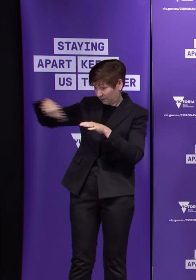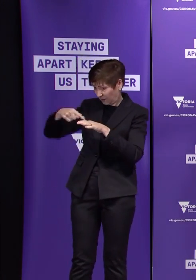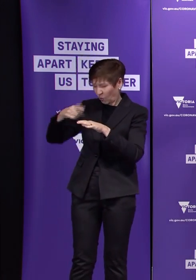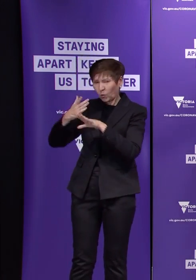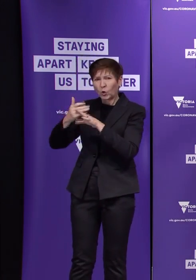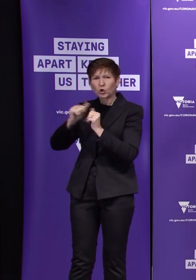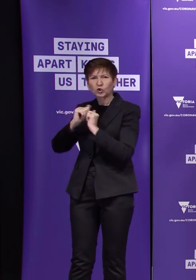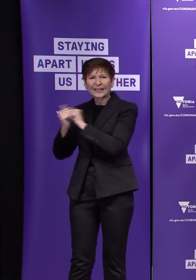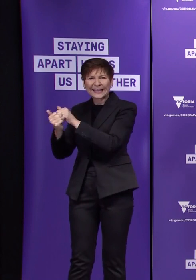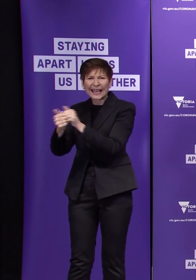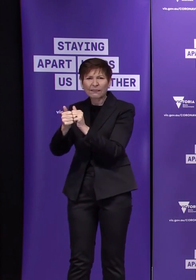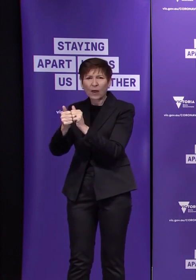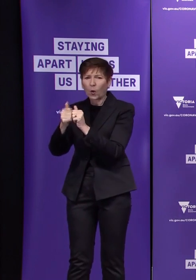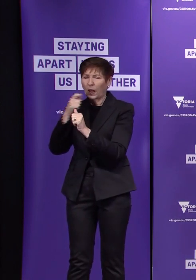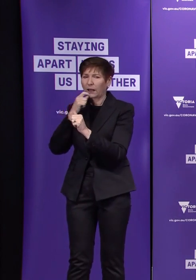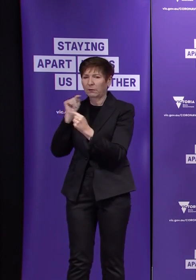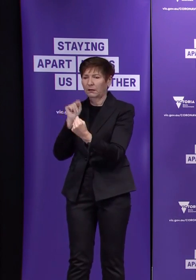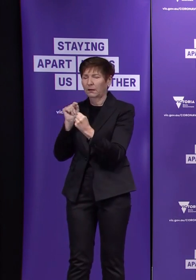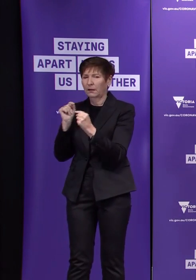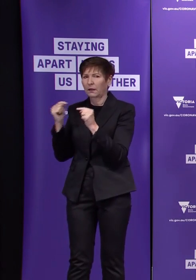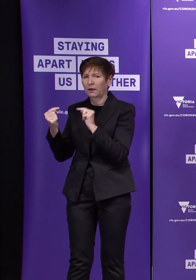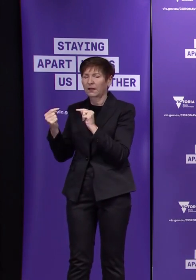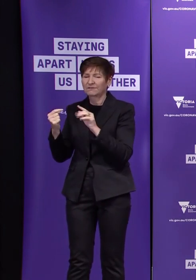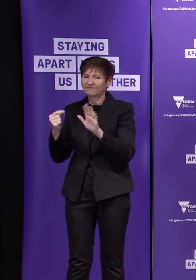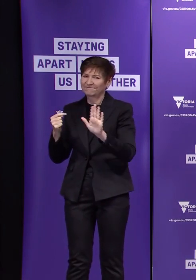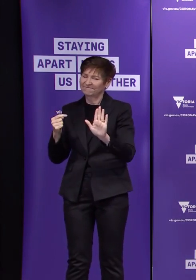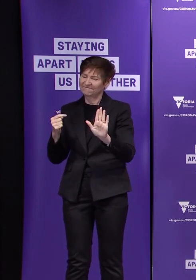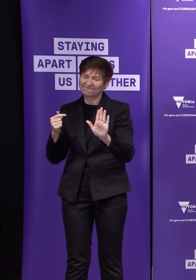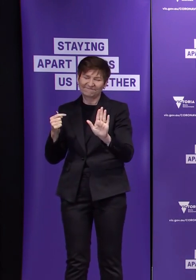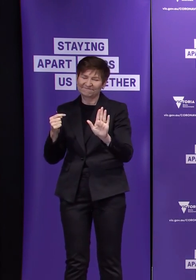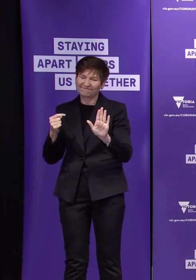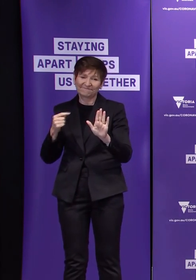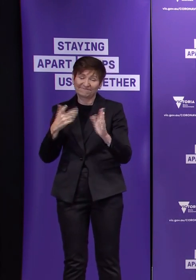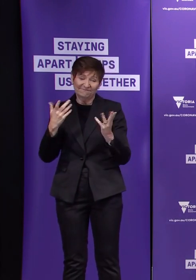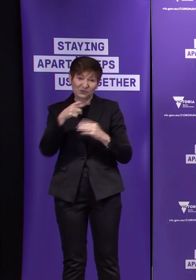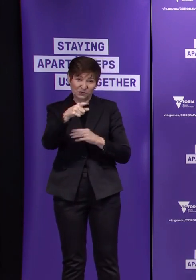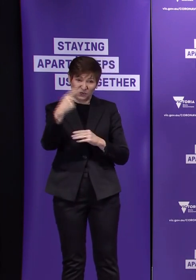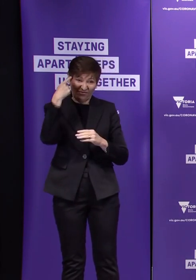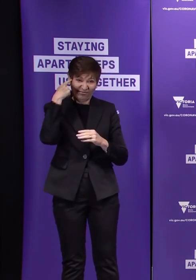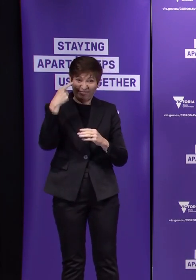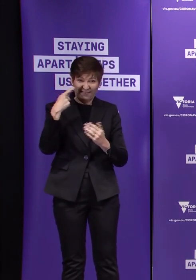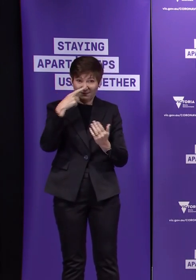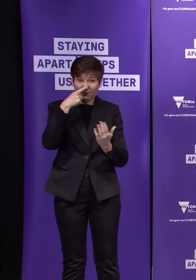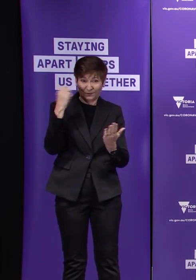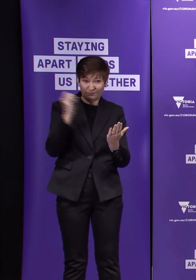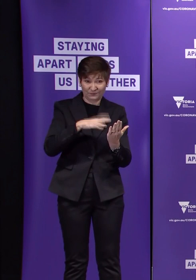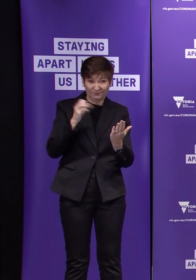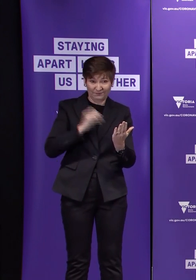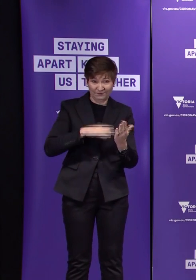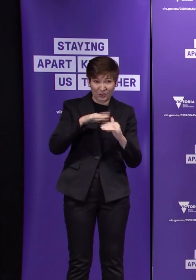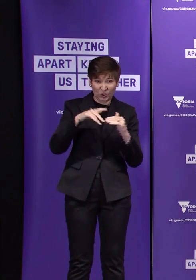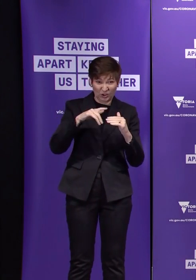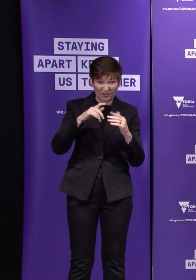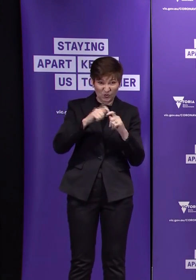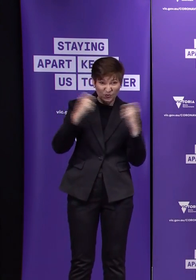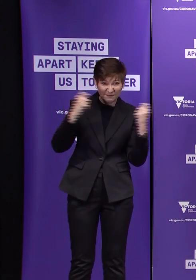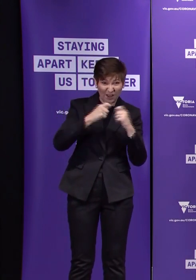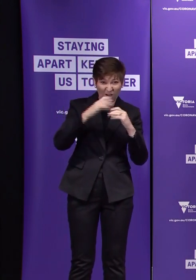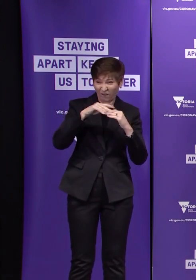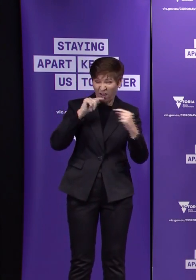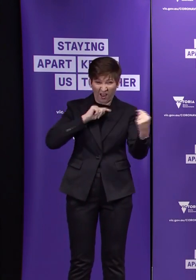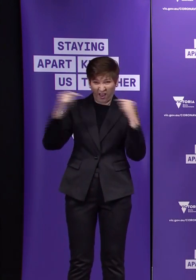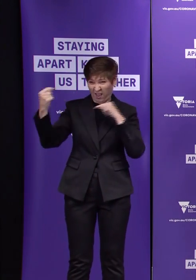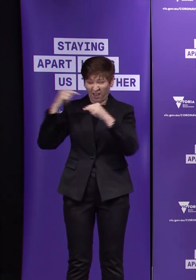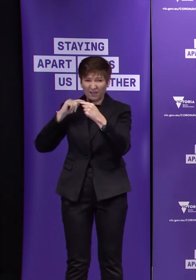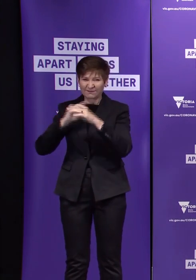it's well documented or just documented, I'm not entirely sure. I'll leave that to you to judge and your readers. But as I've said many times, I'm not interested in having any quarrels